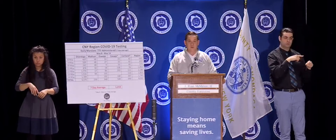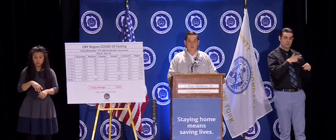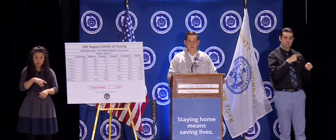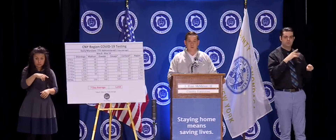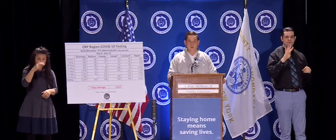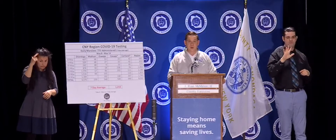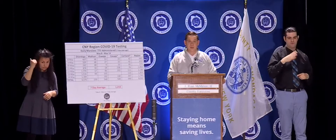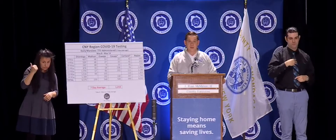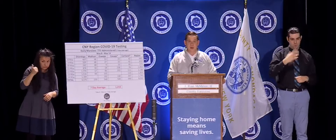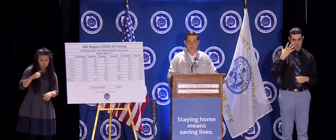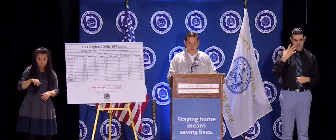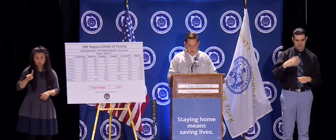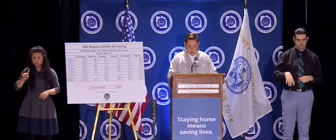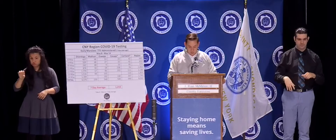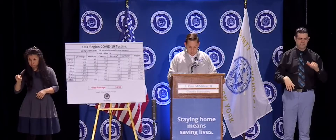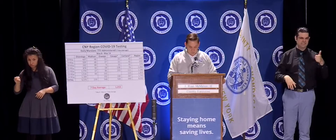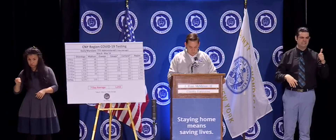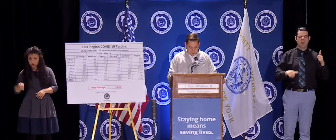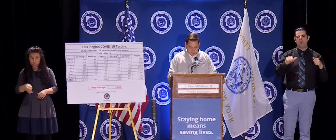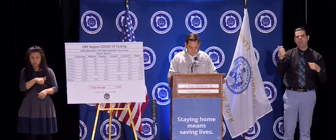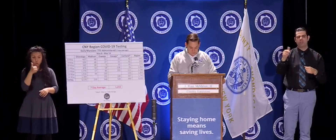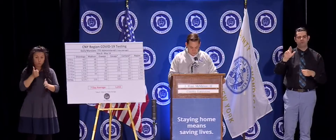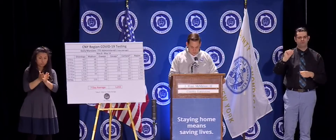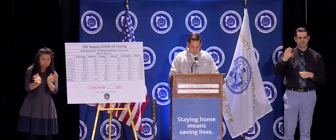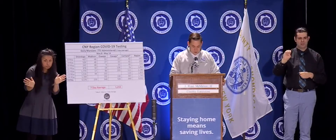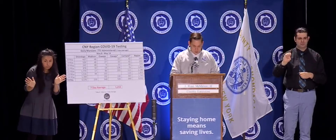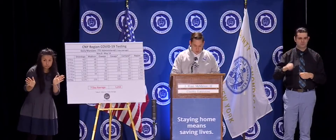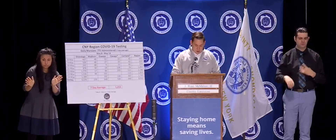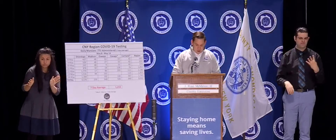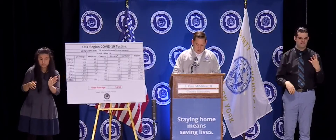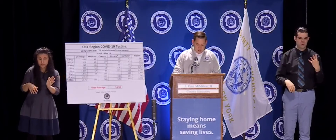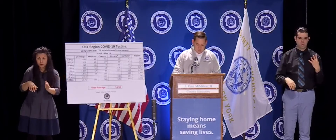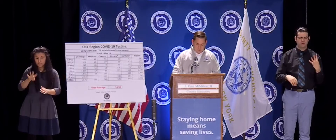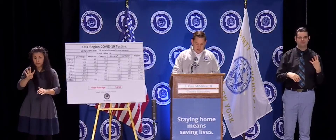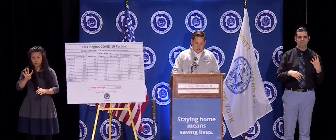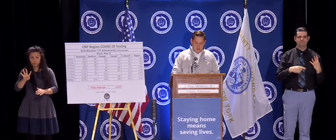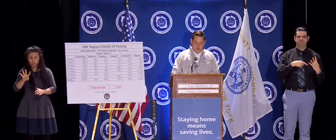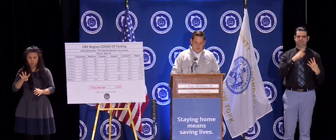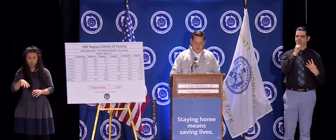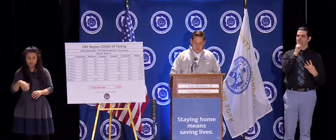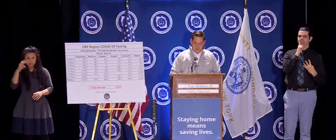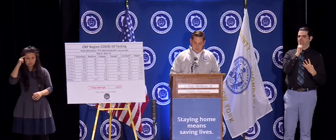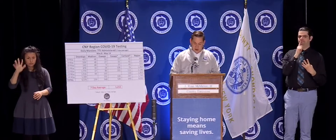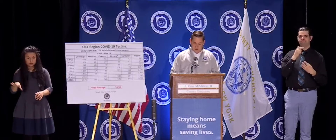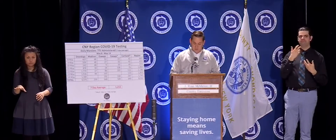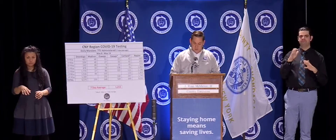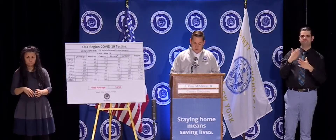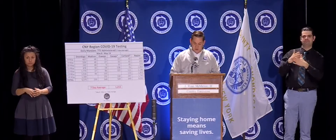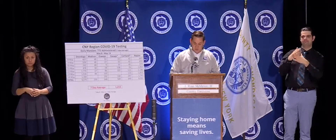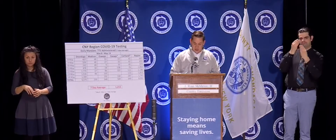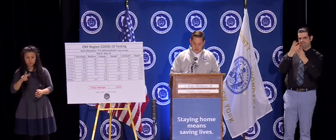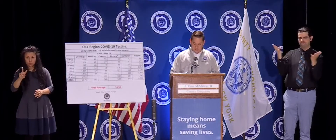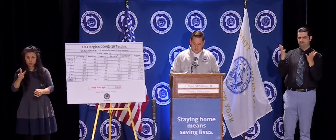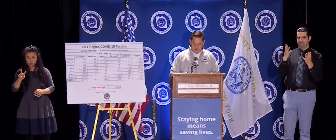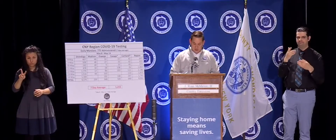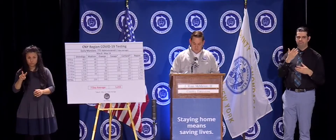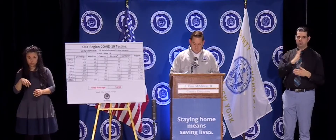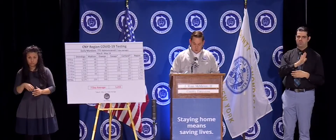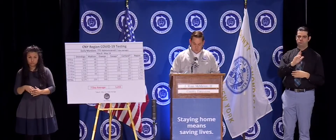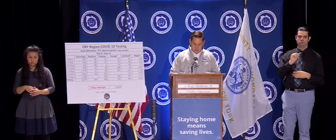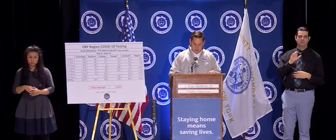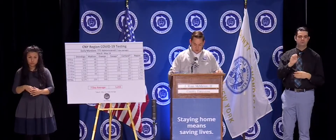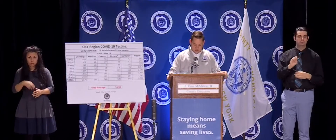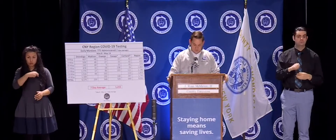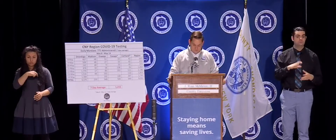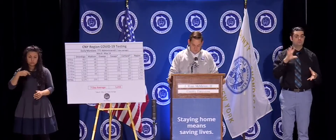2 individuals who have declined to share demographic data. We've had 185 people now that have been released from the hospital. That's up